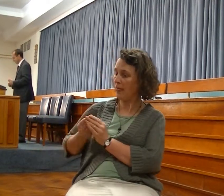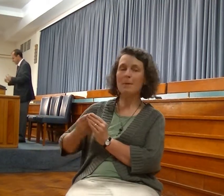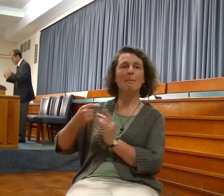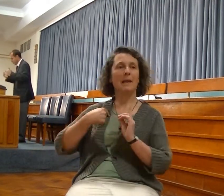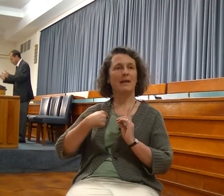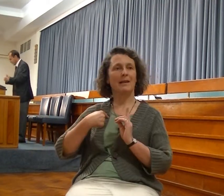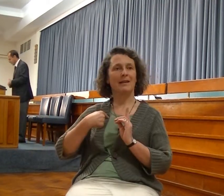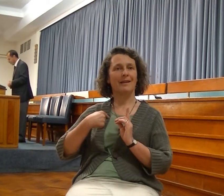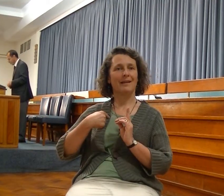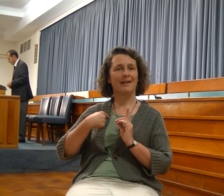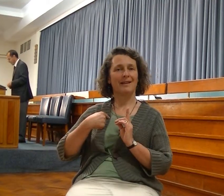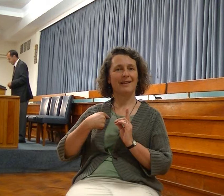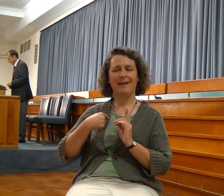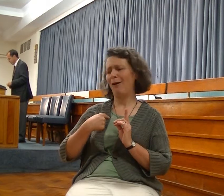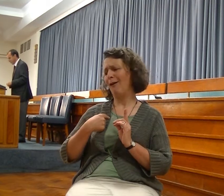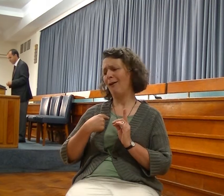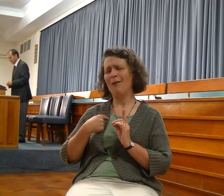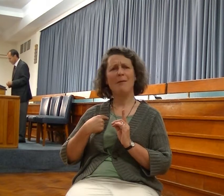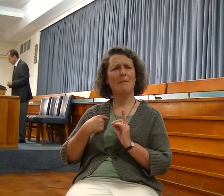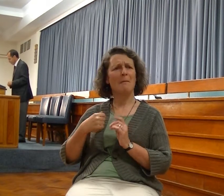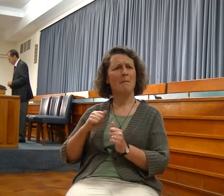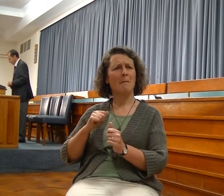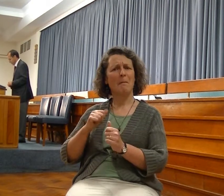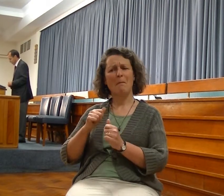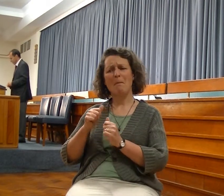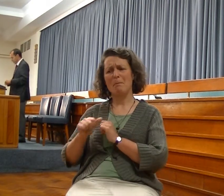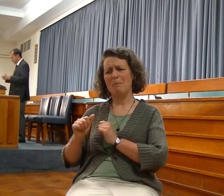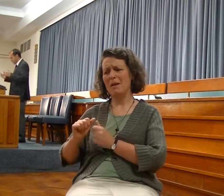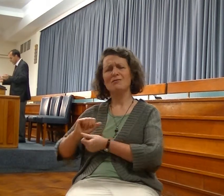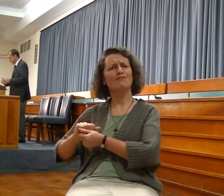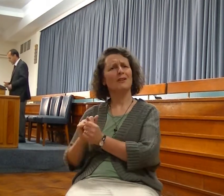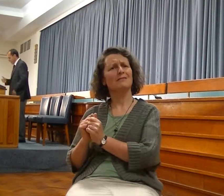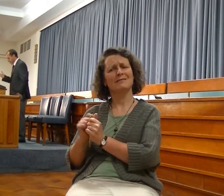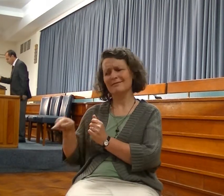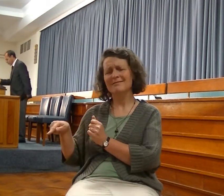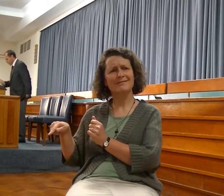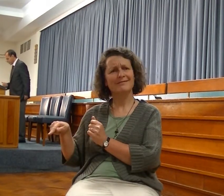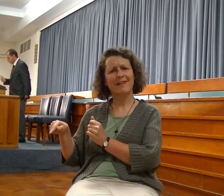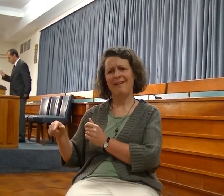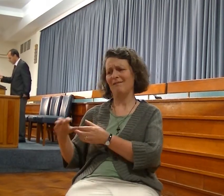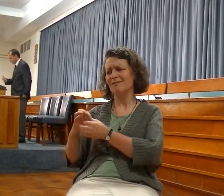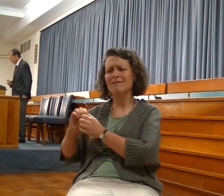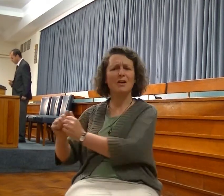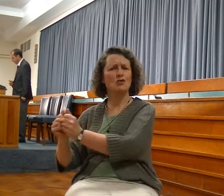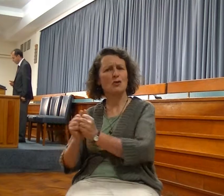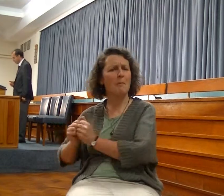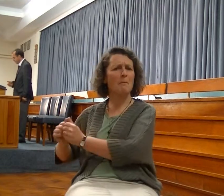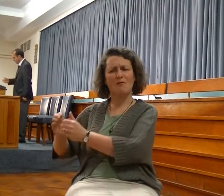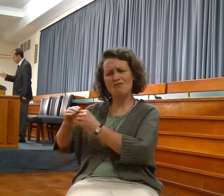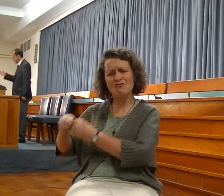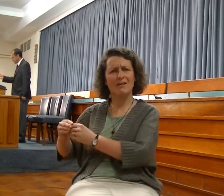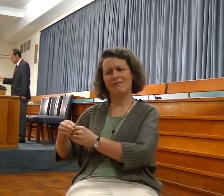Oh, what a company. There is no better company than to be with the Lord Jesus Christ. So he's granted fellowship